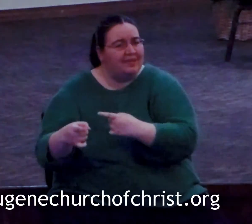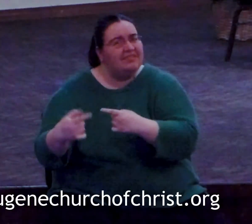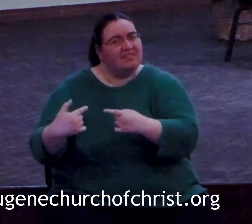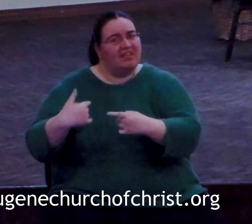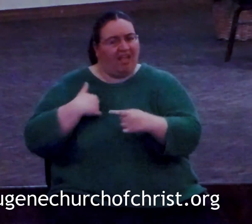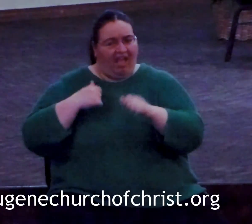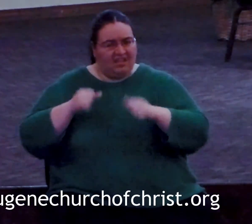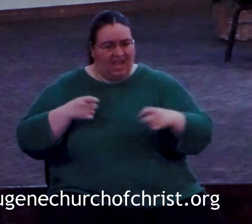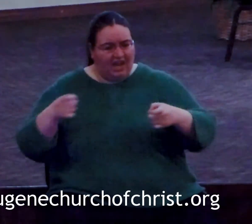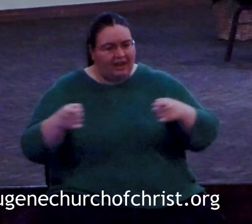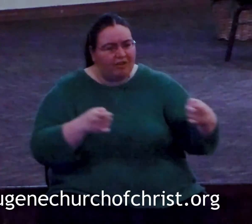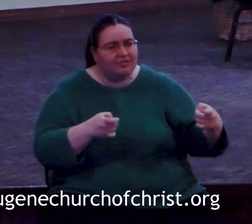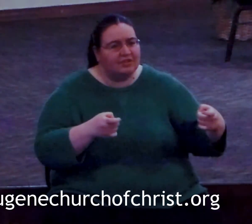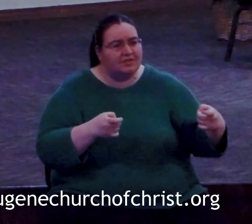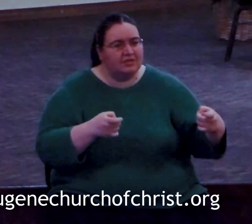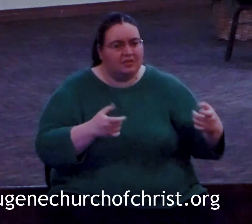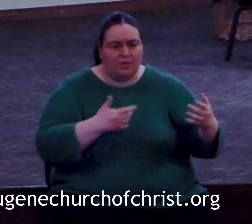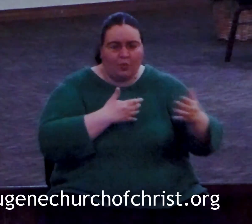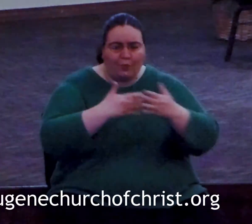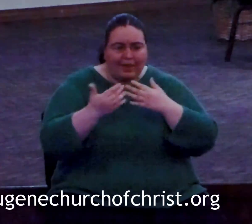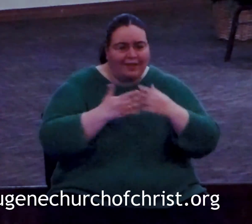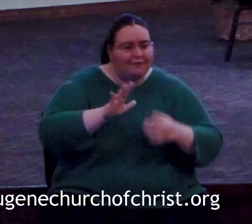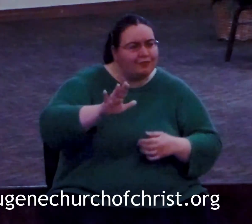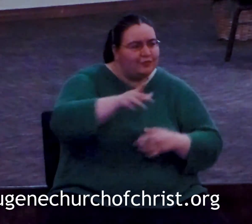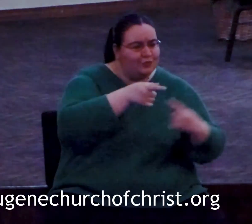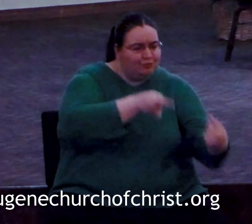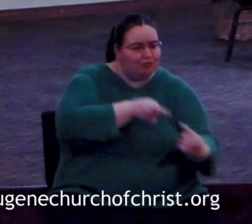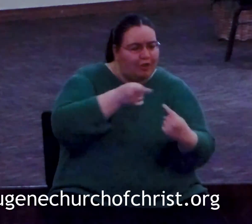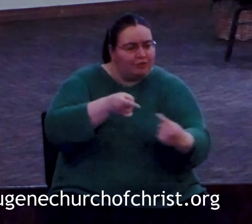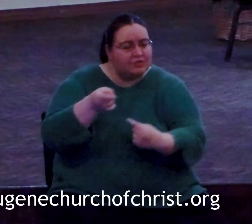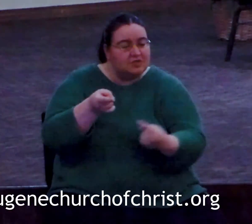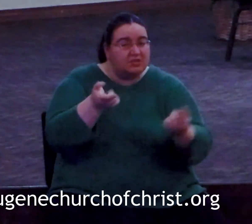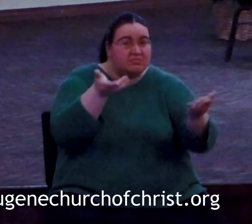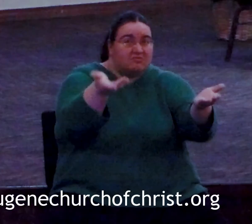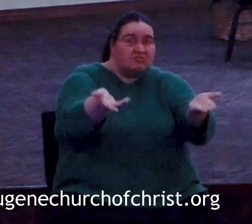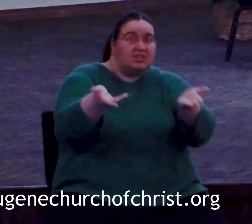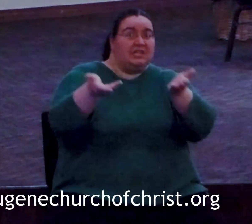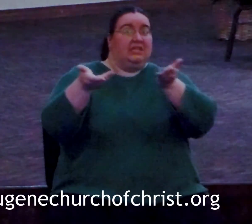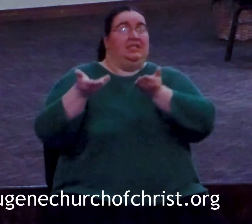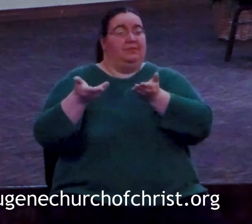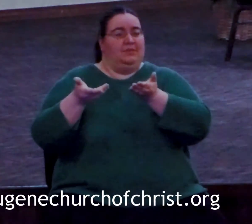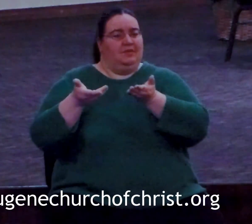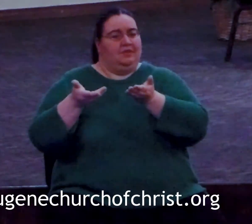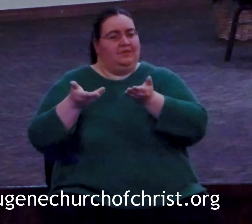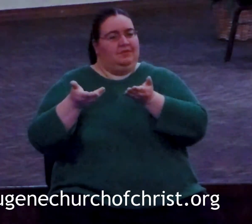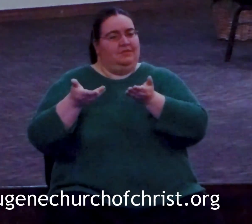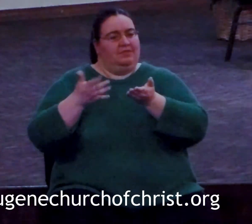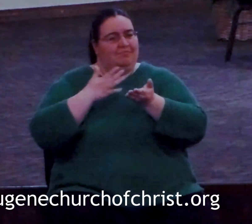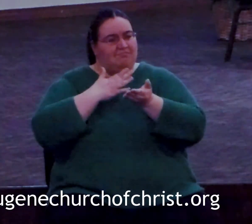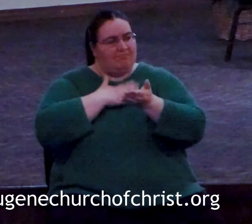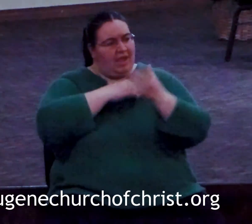Whatever it is that you are struggling with, bring it to me. My yoke is easy, my burden is light.